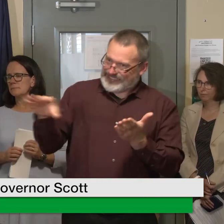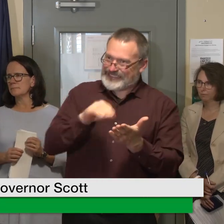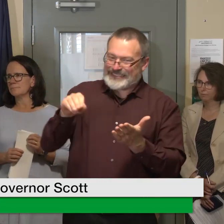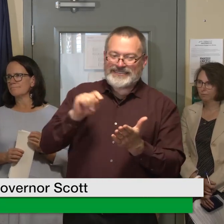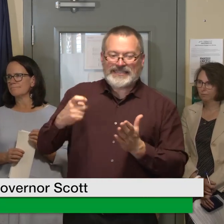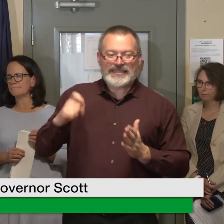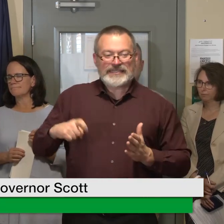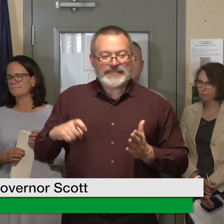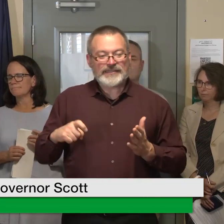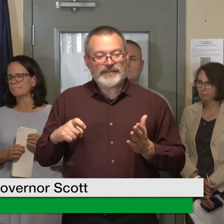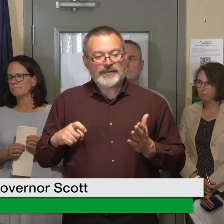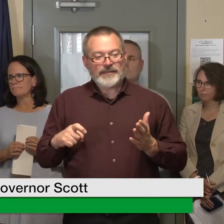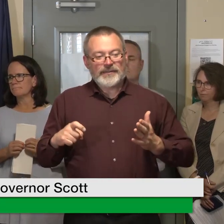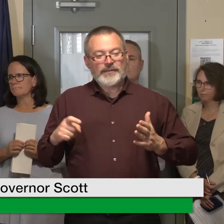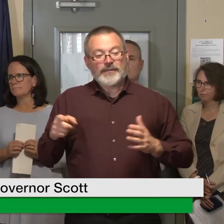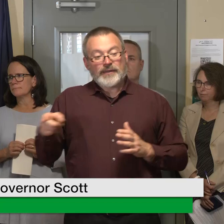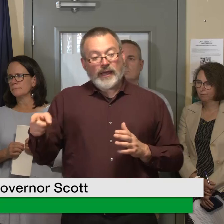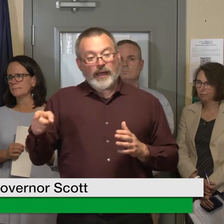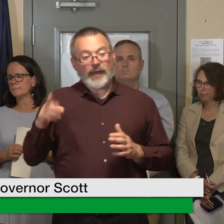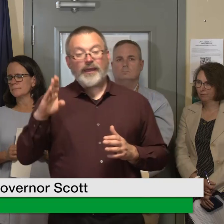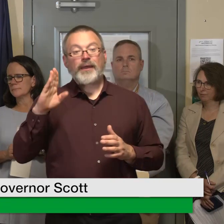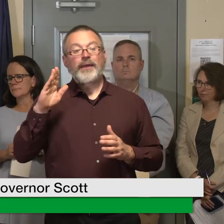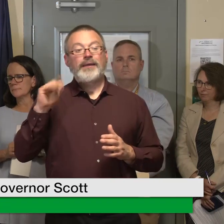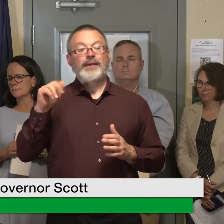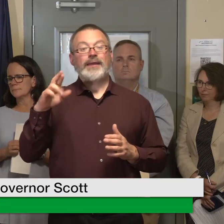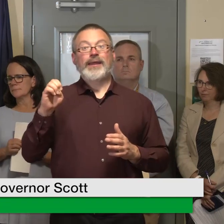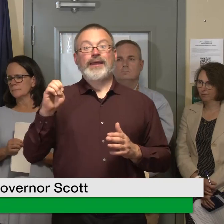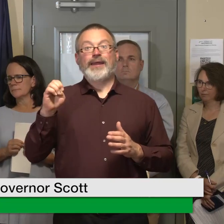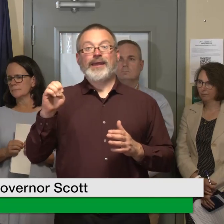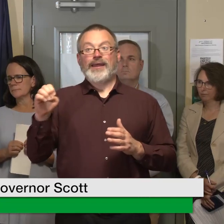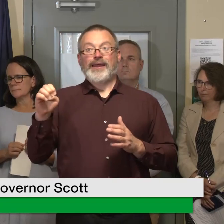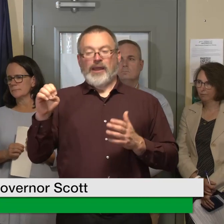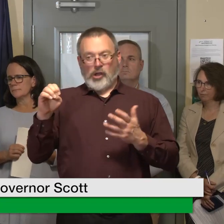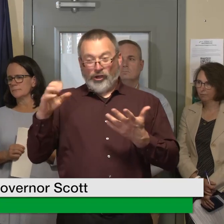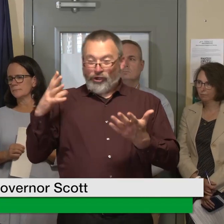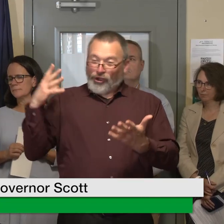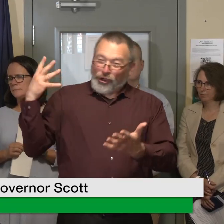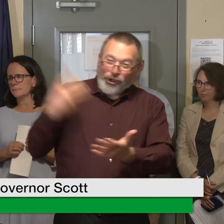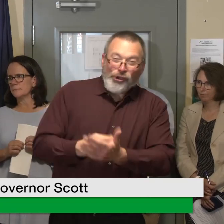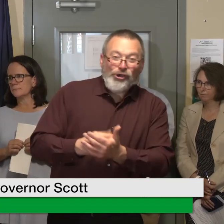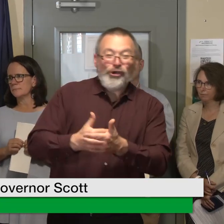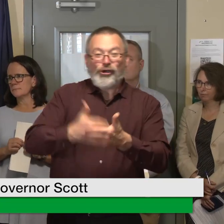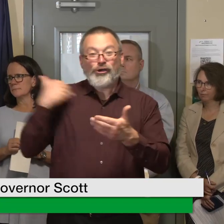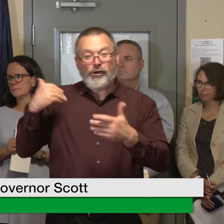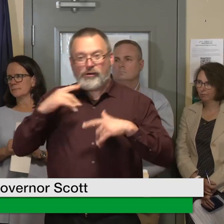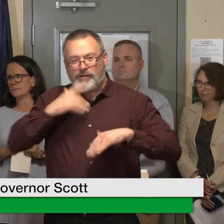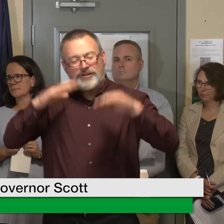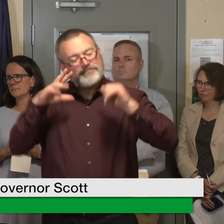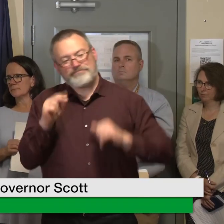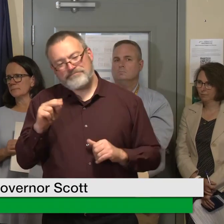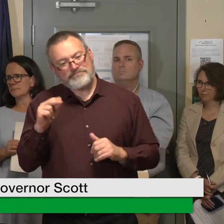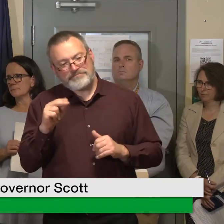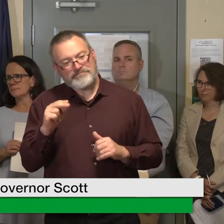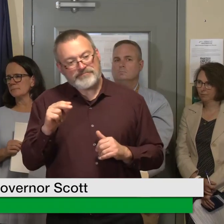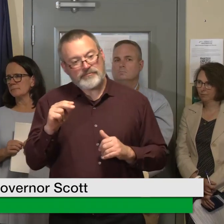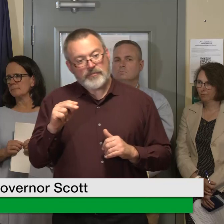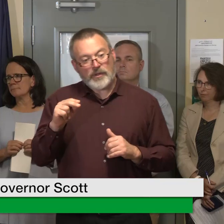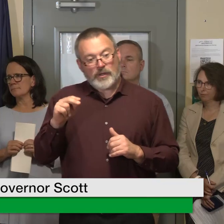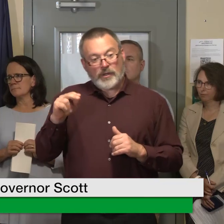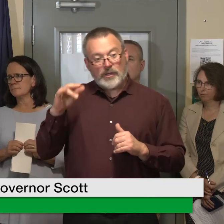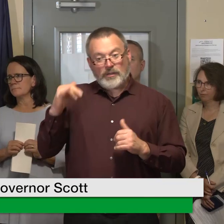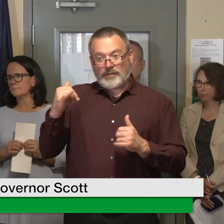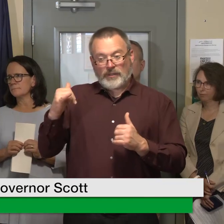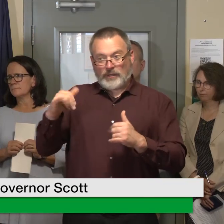with money before all the flooding hit. And to take some of those off the tax rolls is going to be difficult. So there's